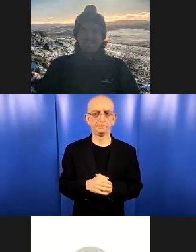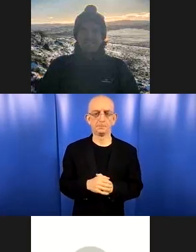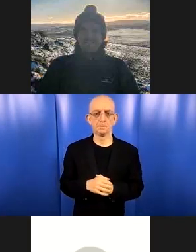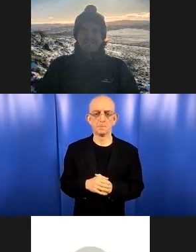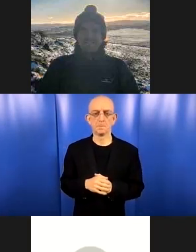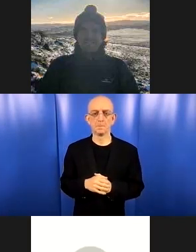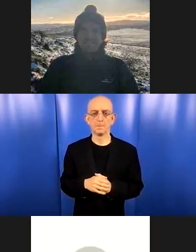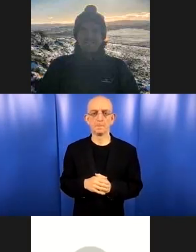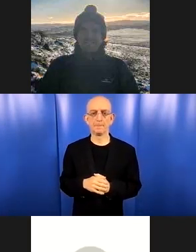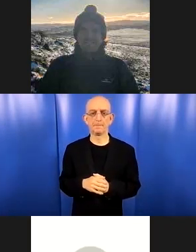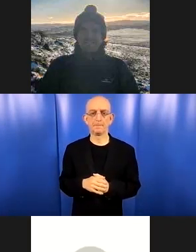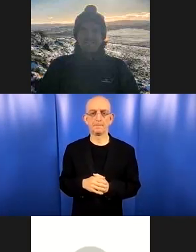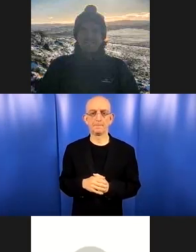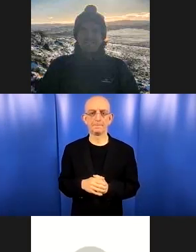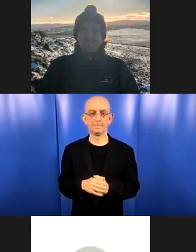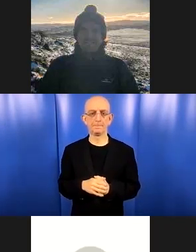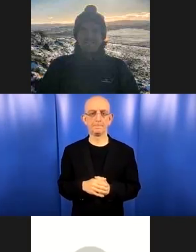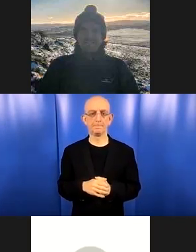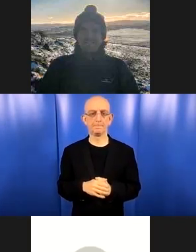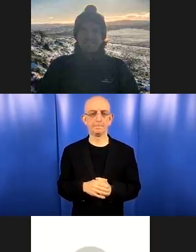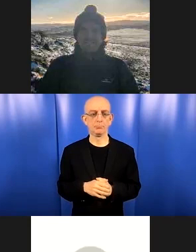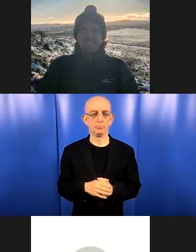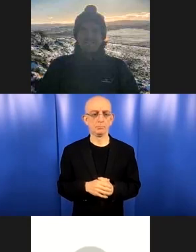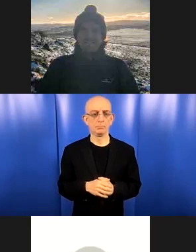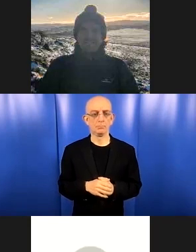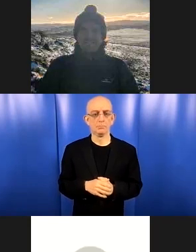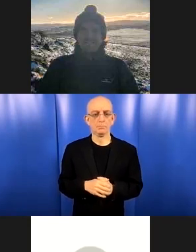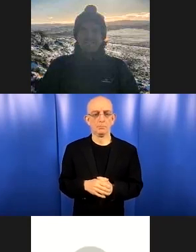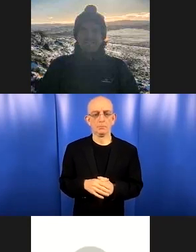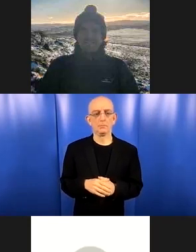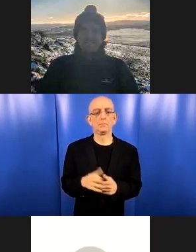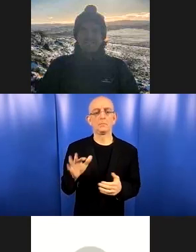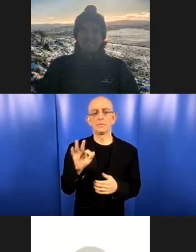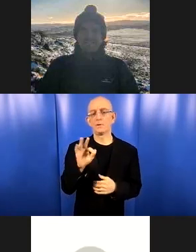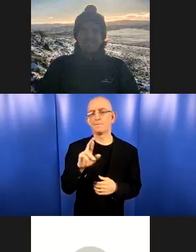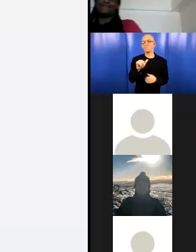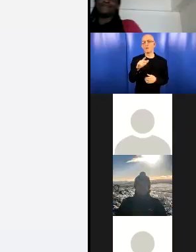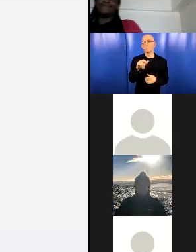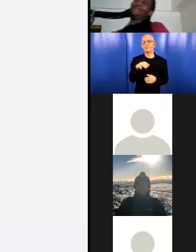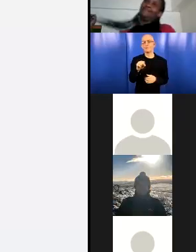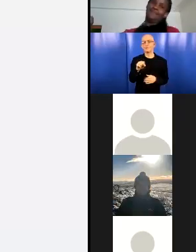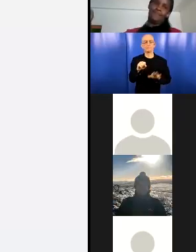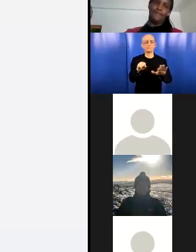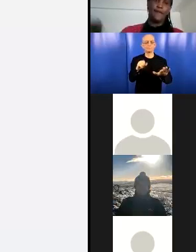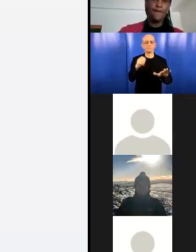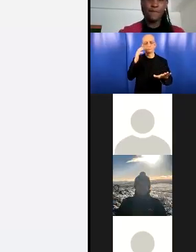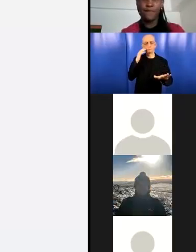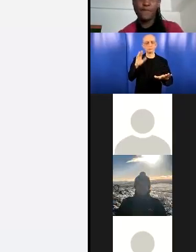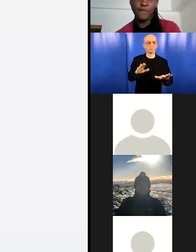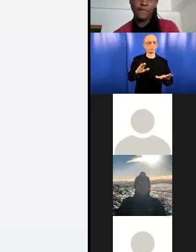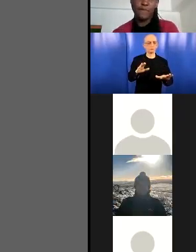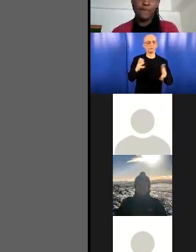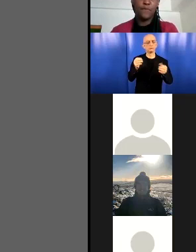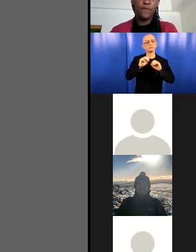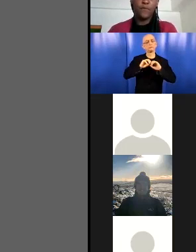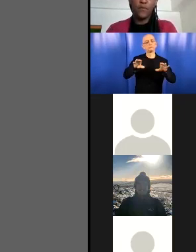Yeah, just raising awareness. Yeah, raising awareness, providing checklists on how